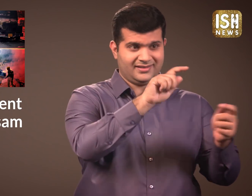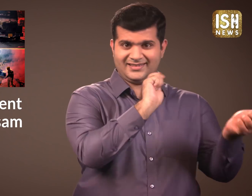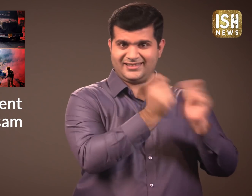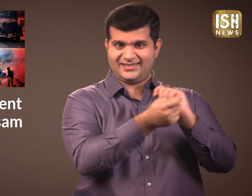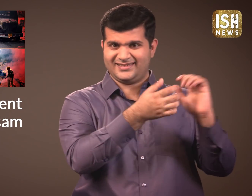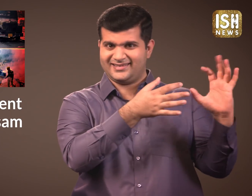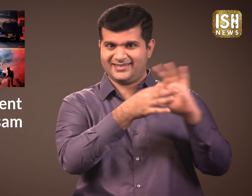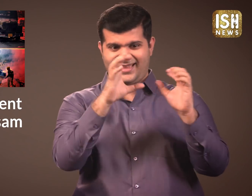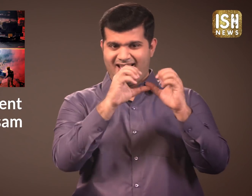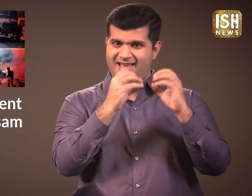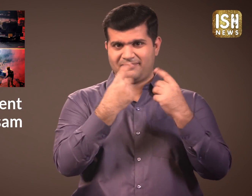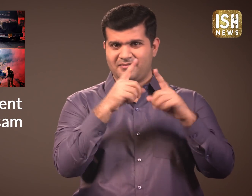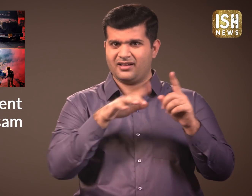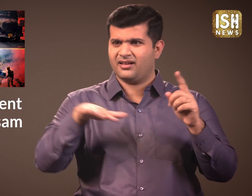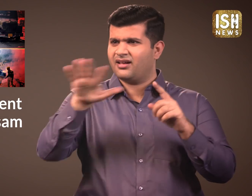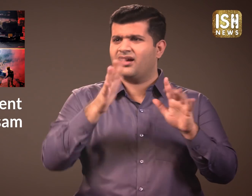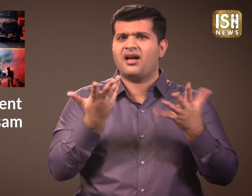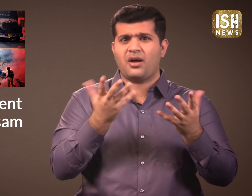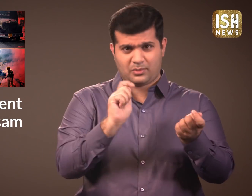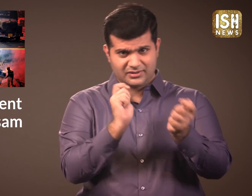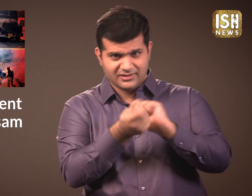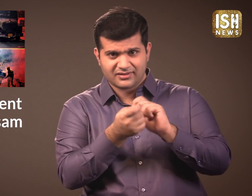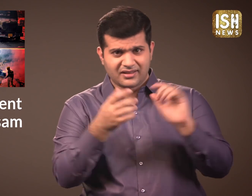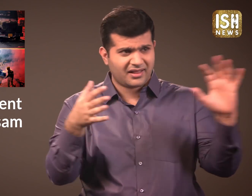How does the CAB affect them?